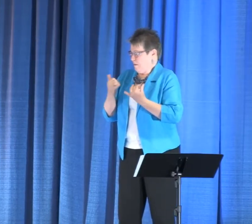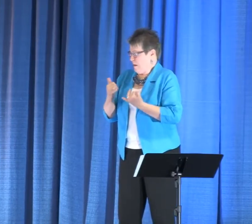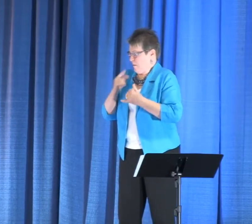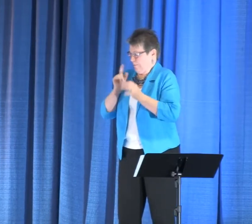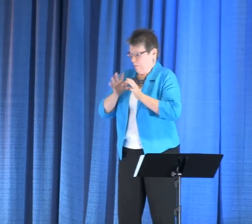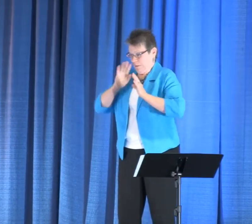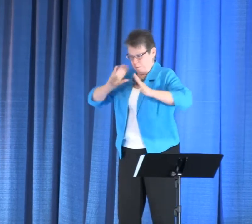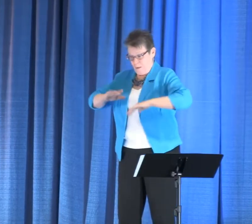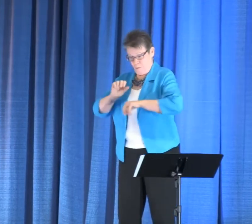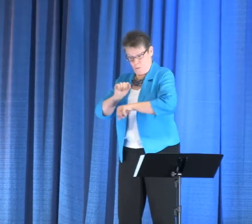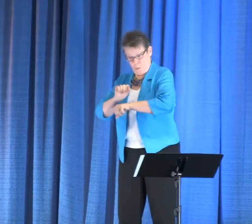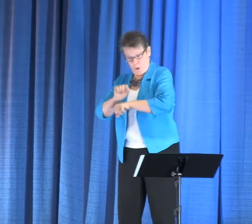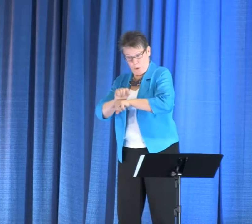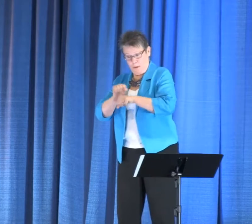It's how do I.